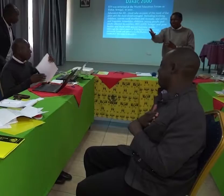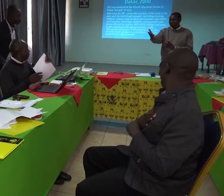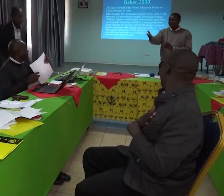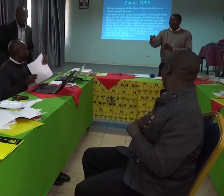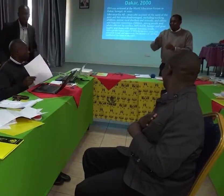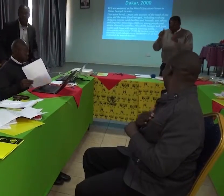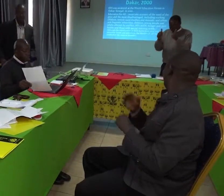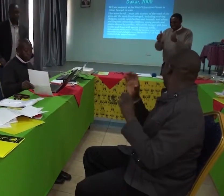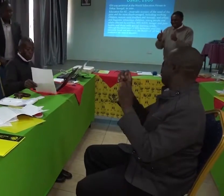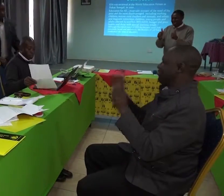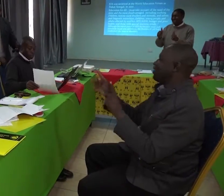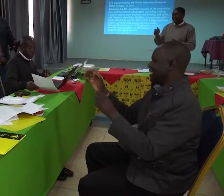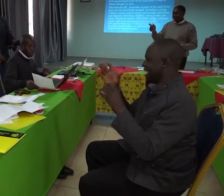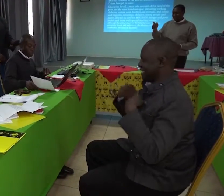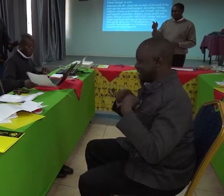okay. Okay.